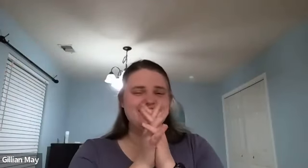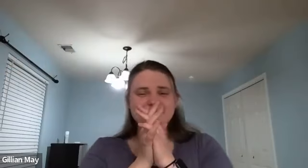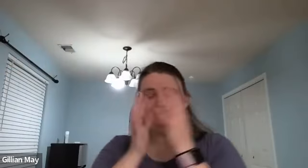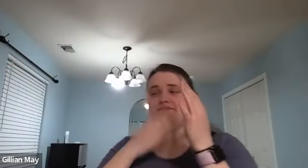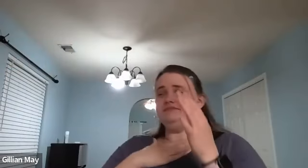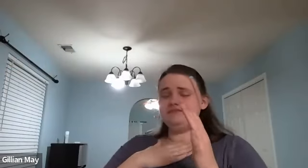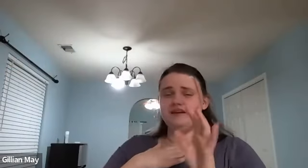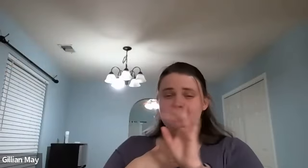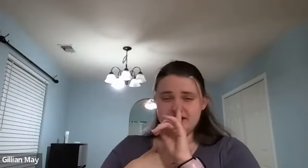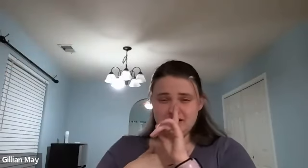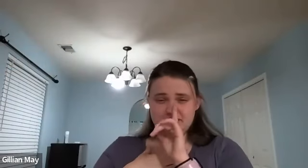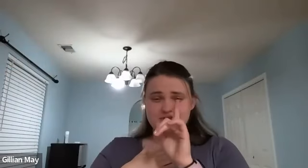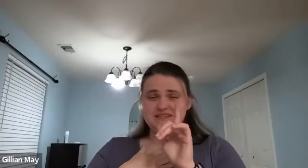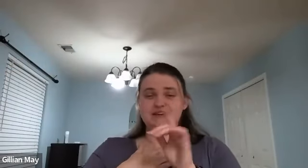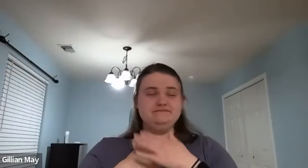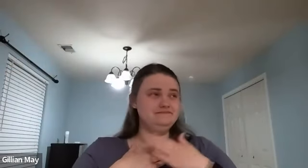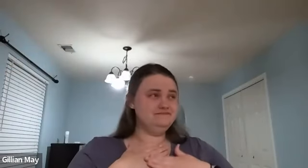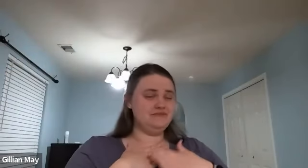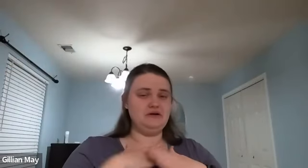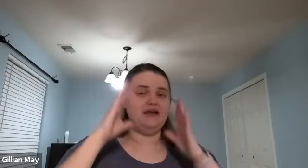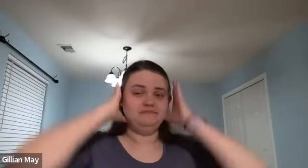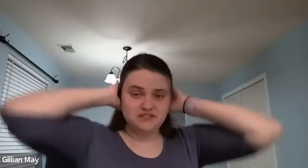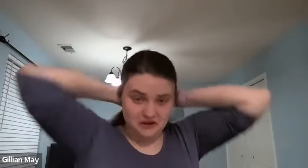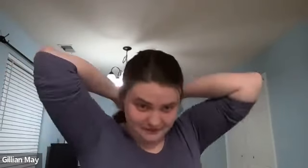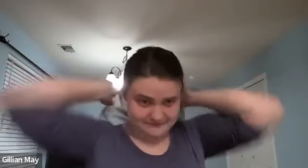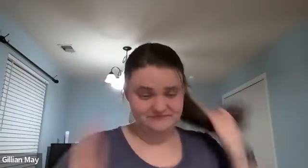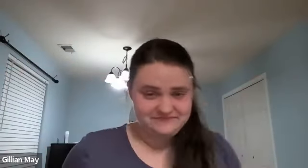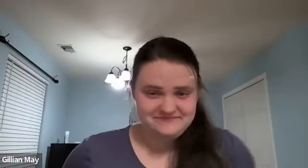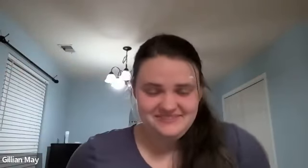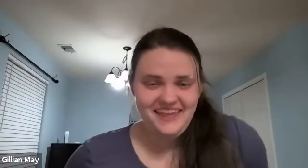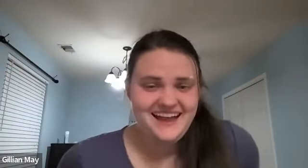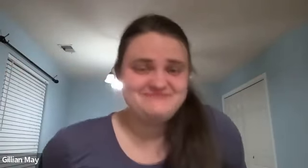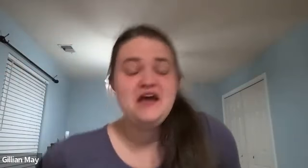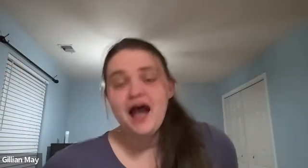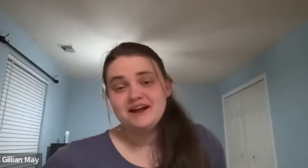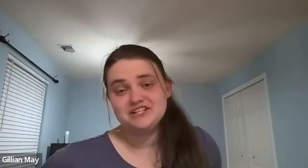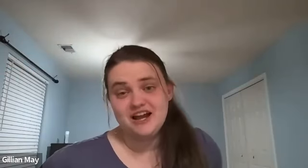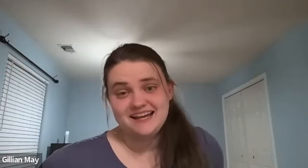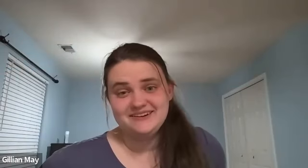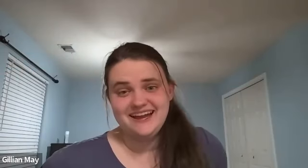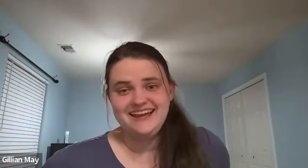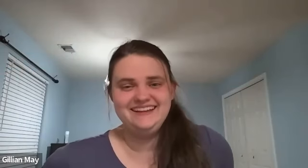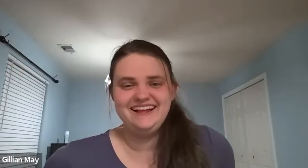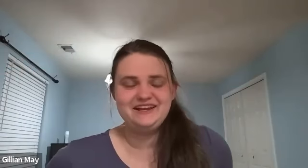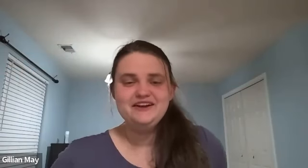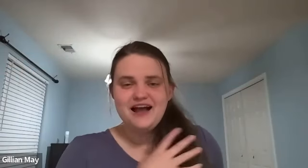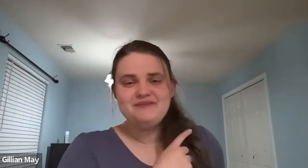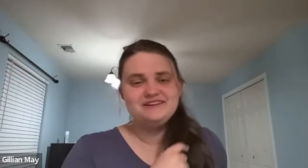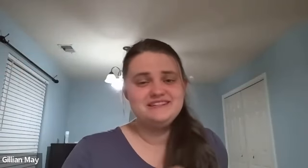Yay. I have a hiccup. Give me a second. Okay, sorry. I'm not shy, okay? Like, I'm not gonna sit there